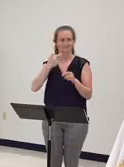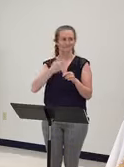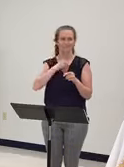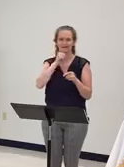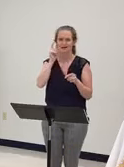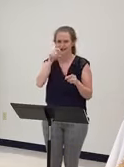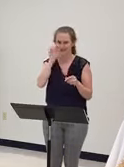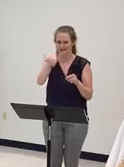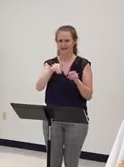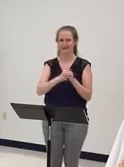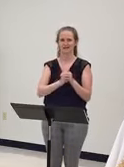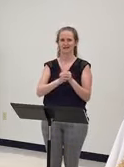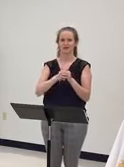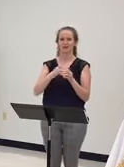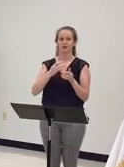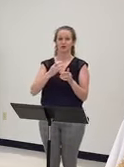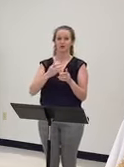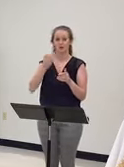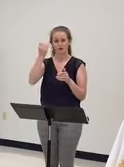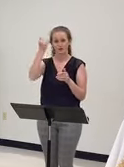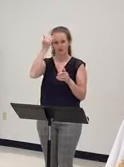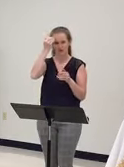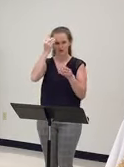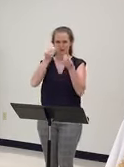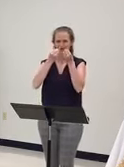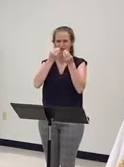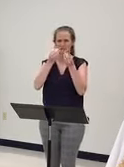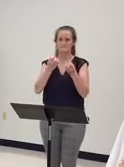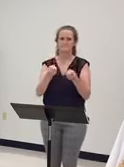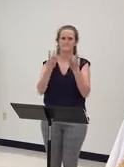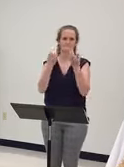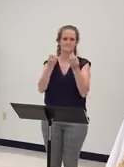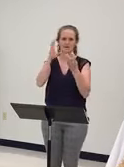calories. You know that you ingested that.